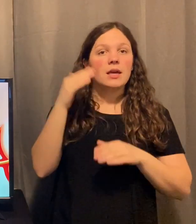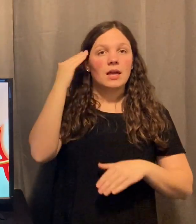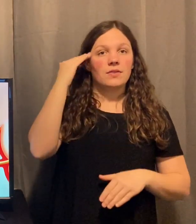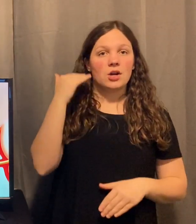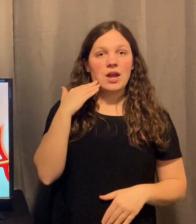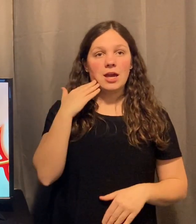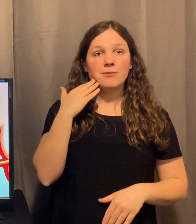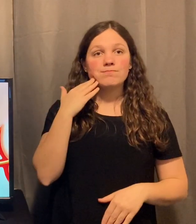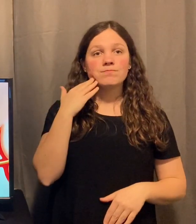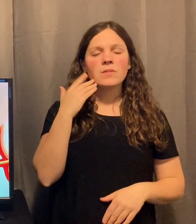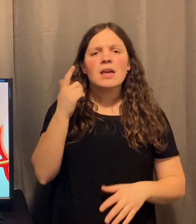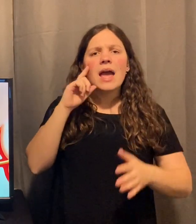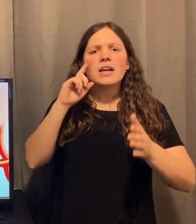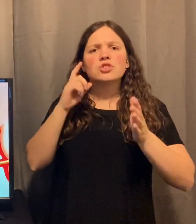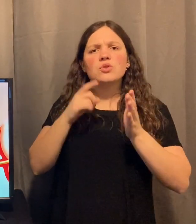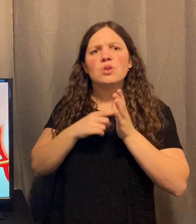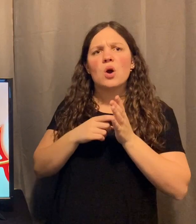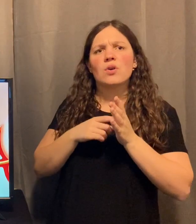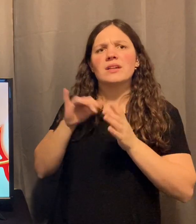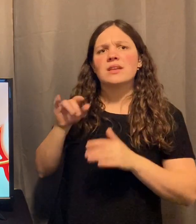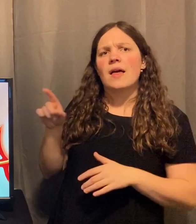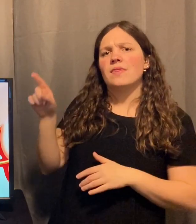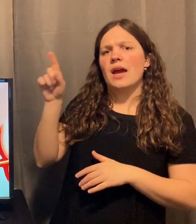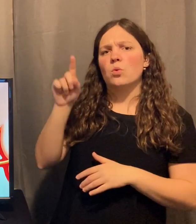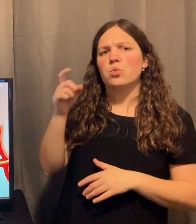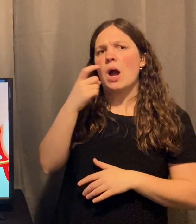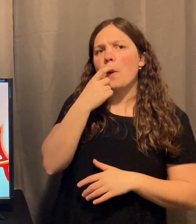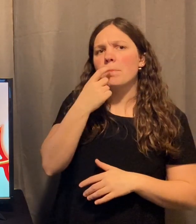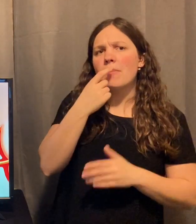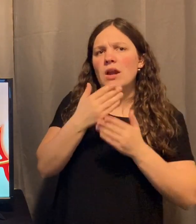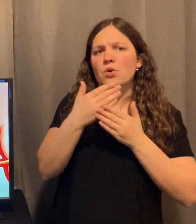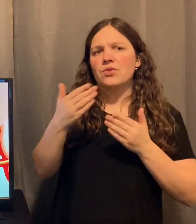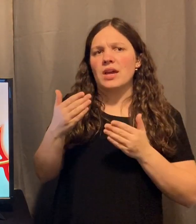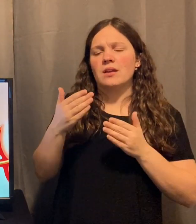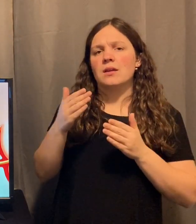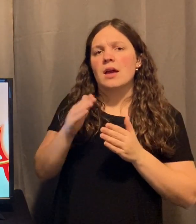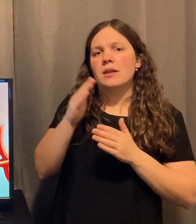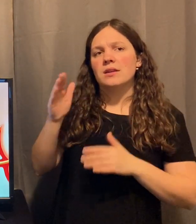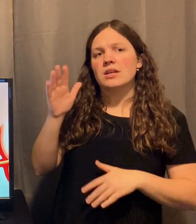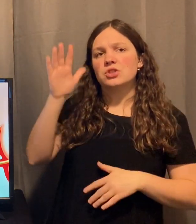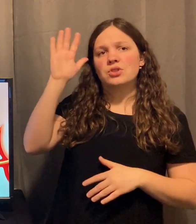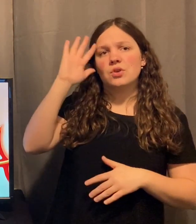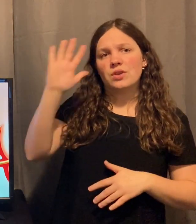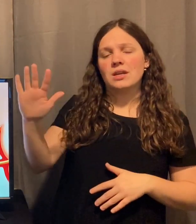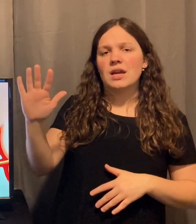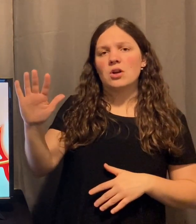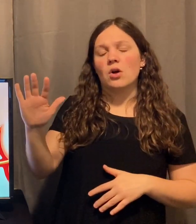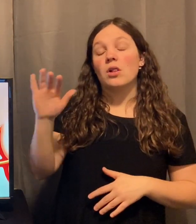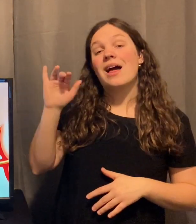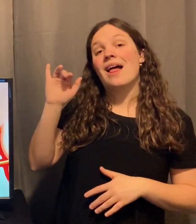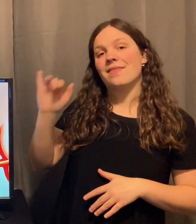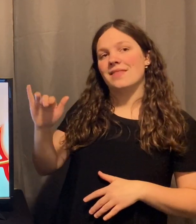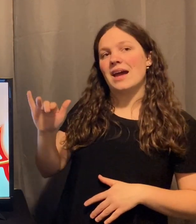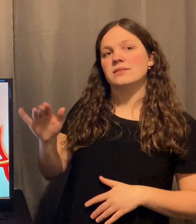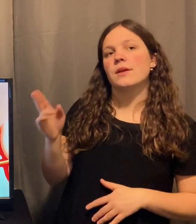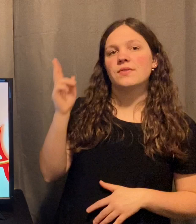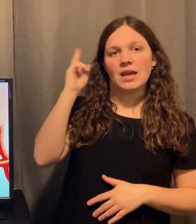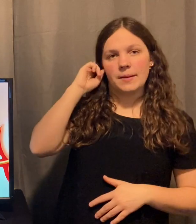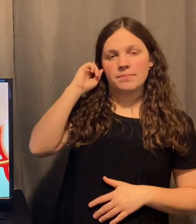in their head. As you notice, that round metal thing next to the nickel, that's the